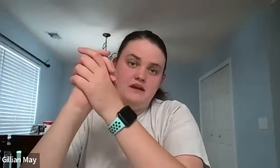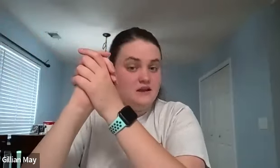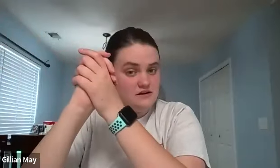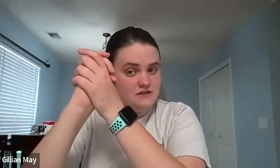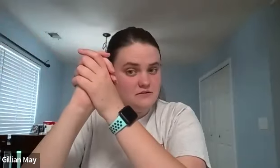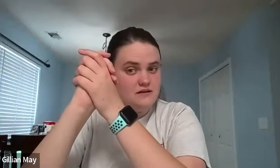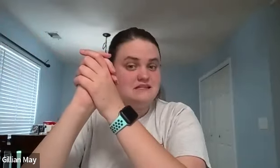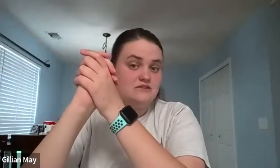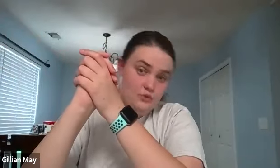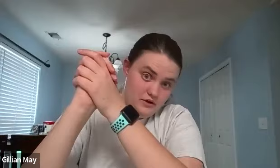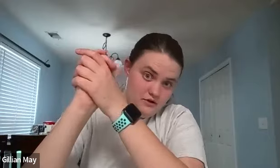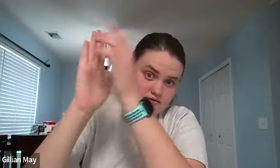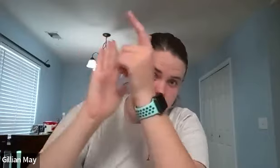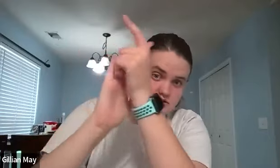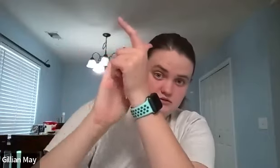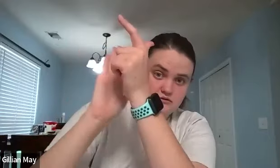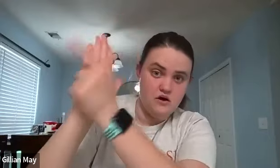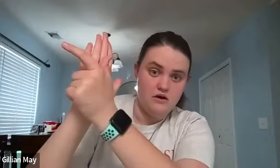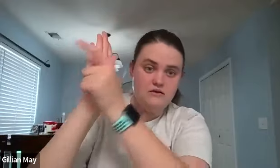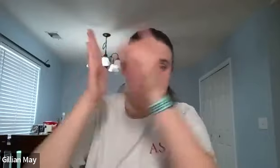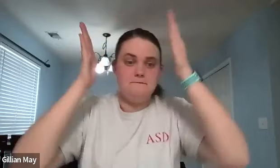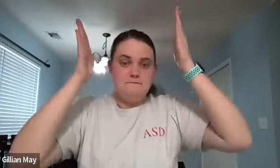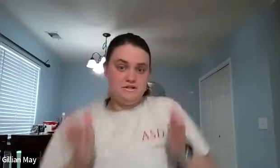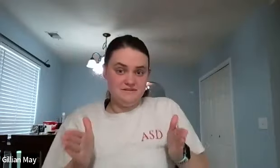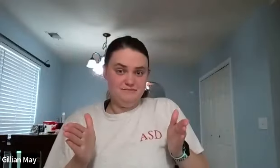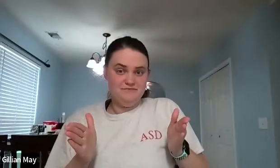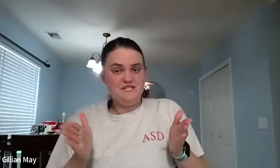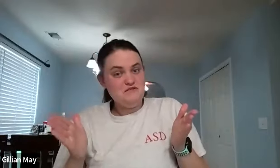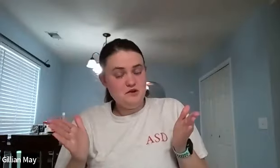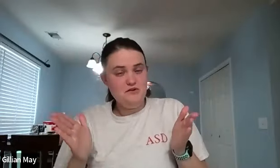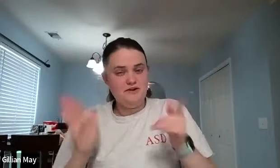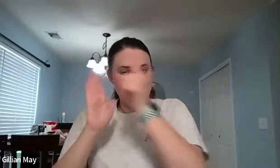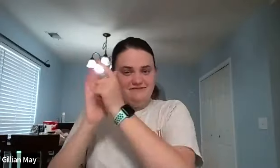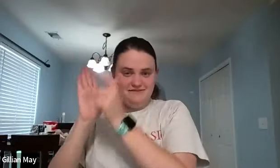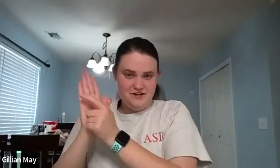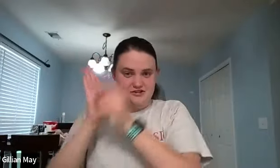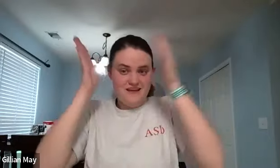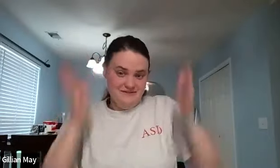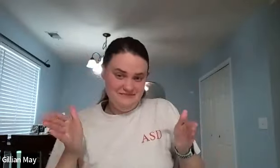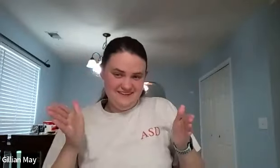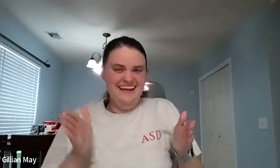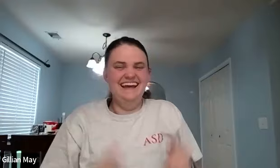It also is lawyer. So you do law person. So if you're a lawyer, there's your sign.